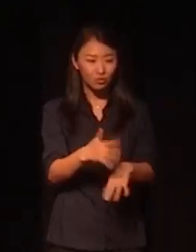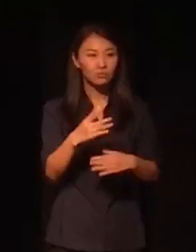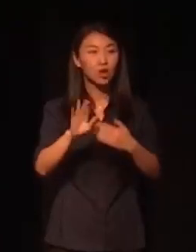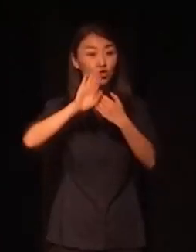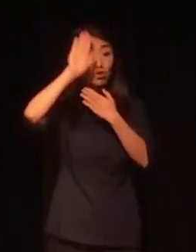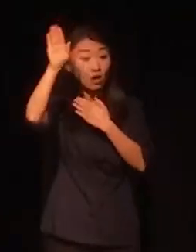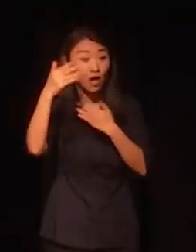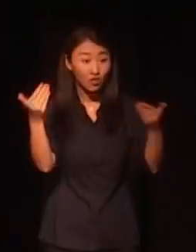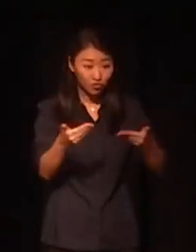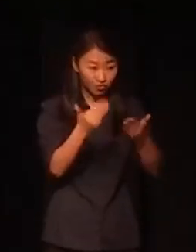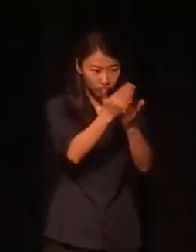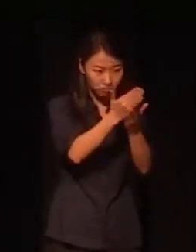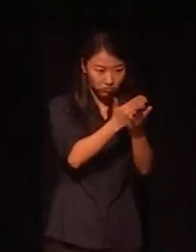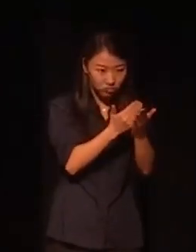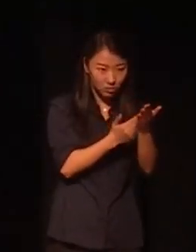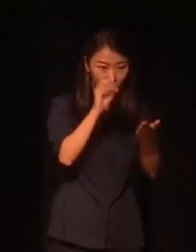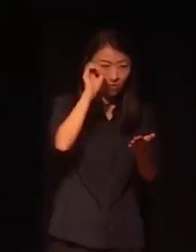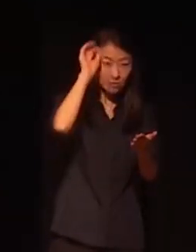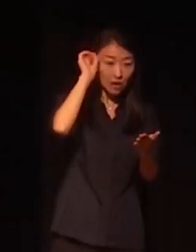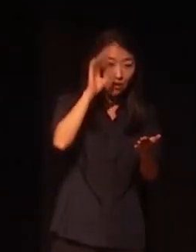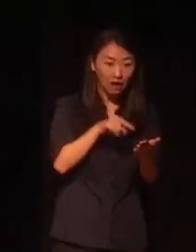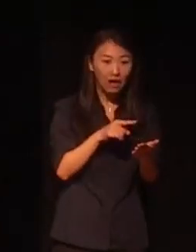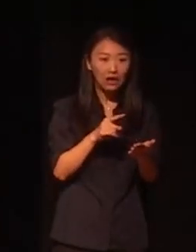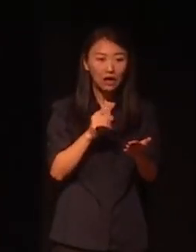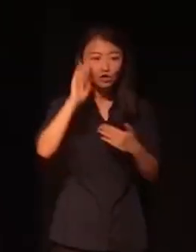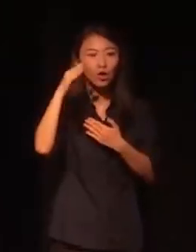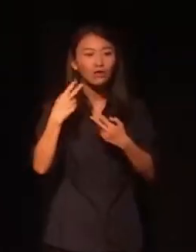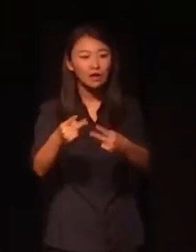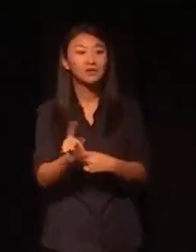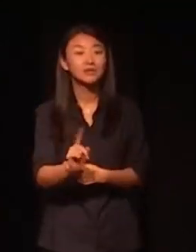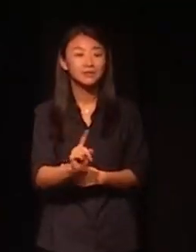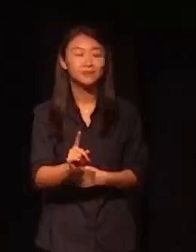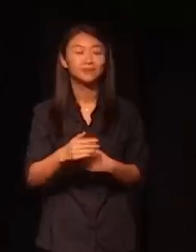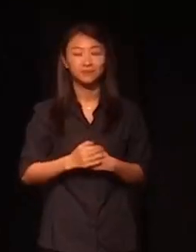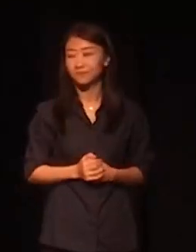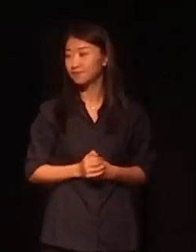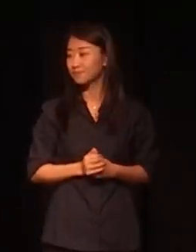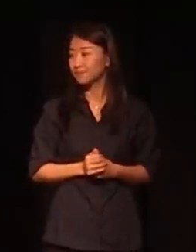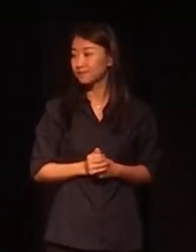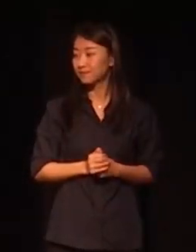of recipe generation. I've been, I think,